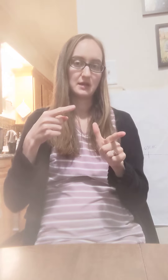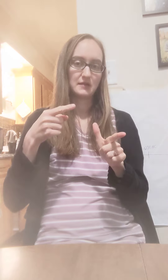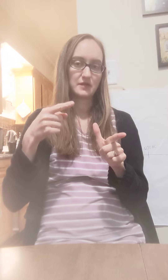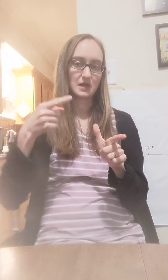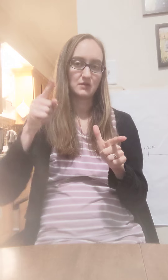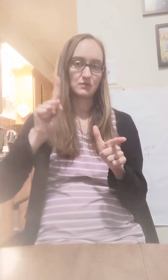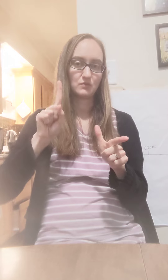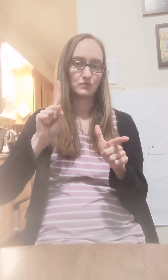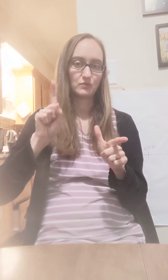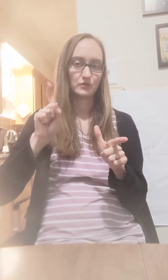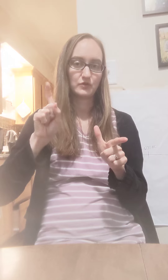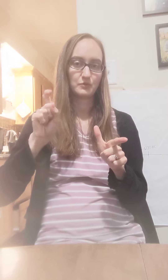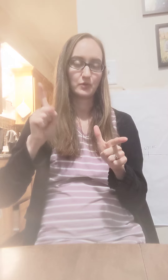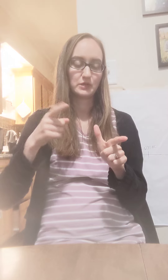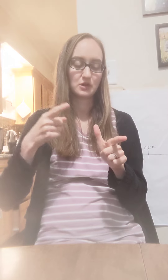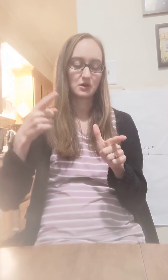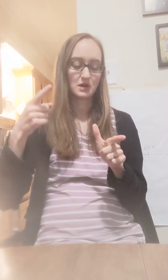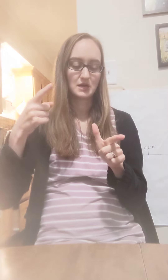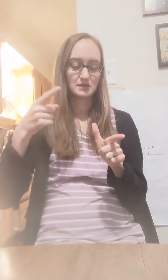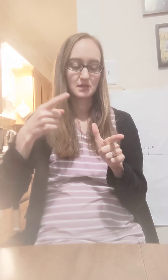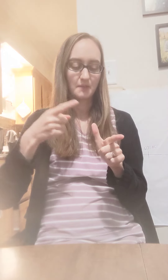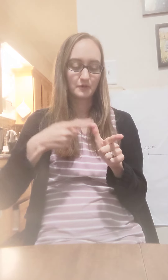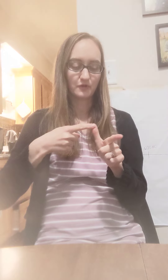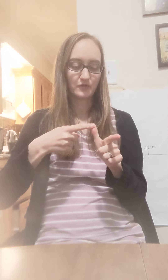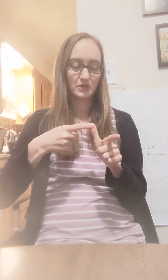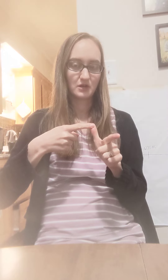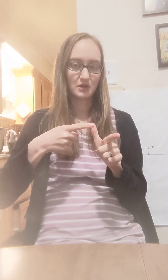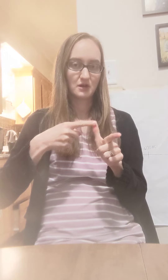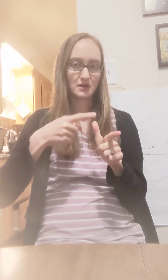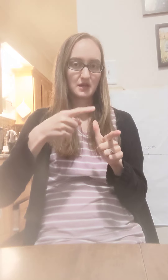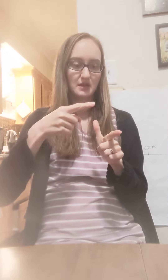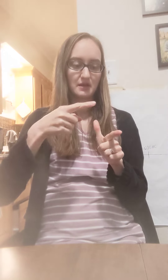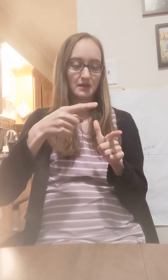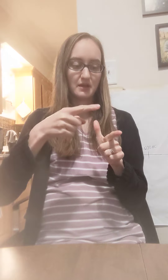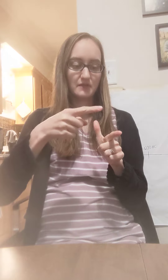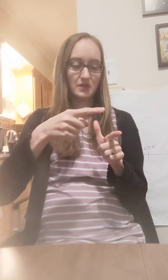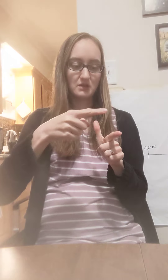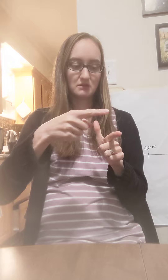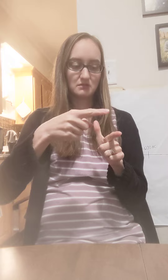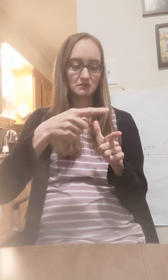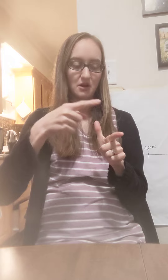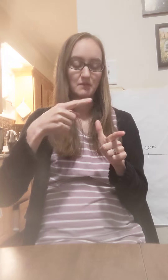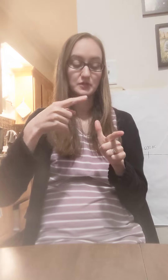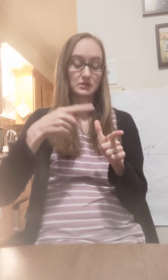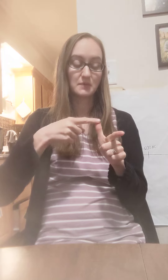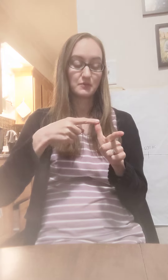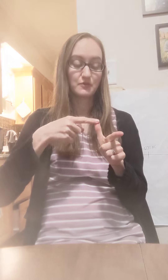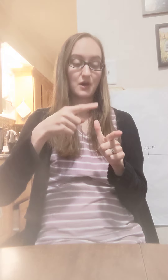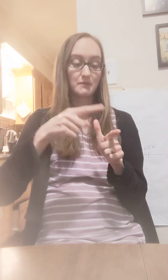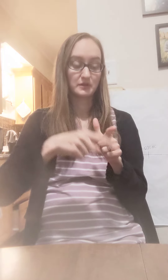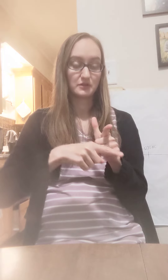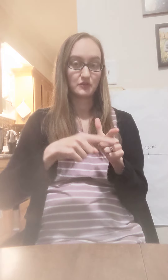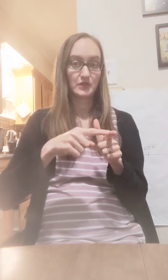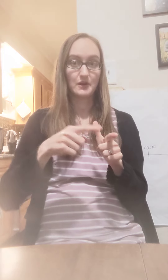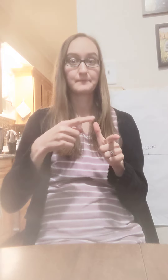and then with your pointer, tap your finger, and then, or I'm sorry, tap your thumb, and then your finger,